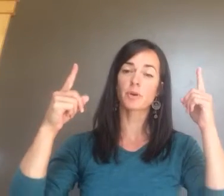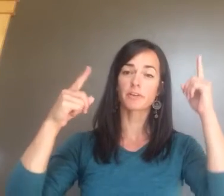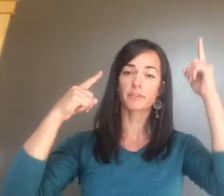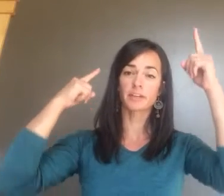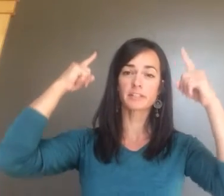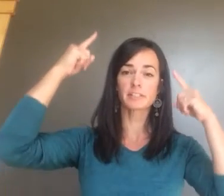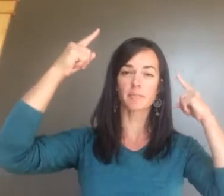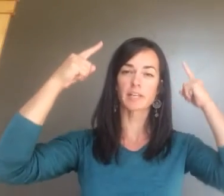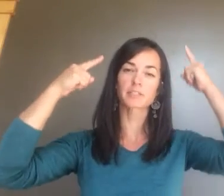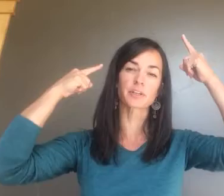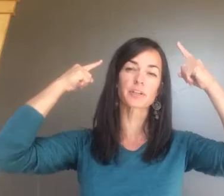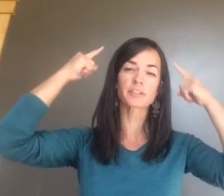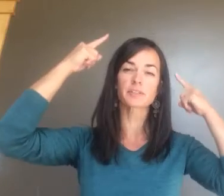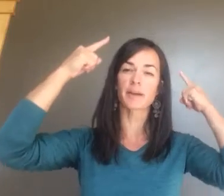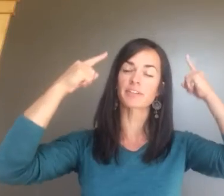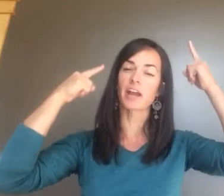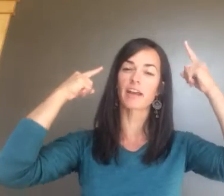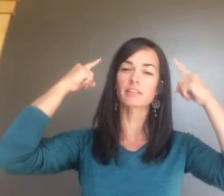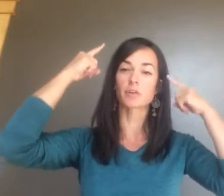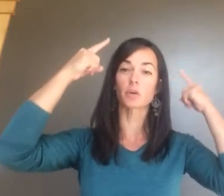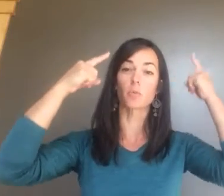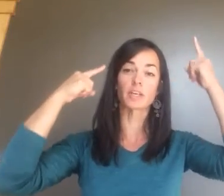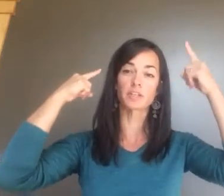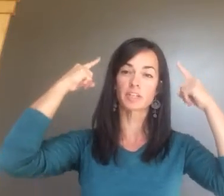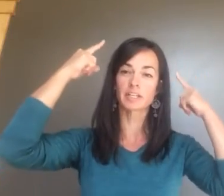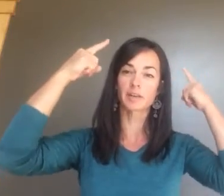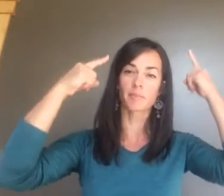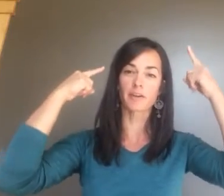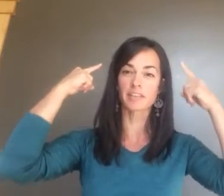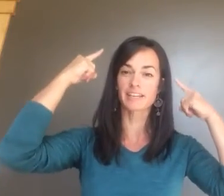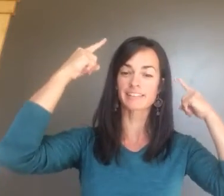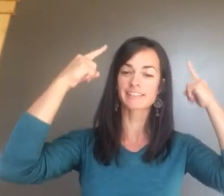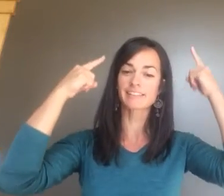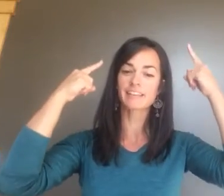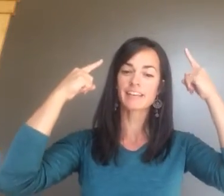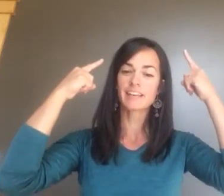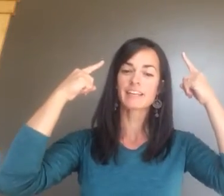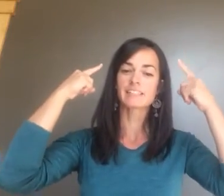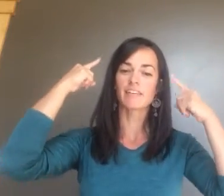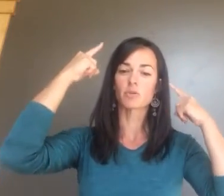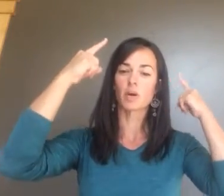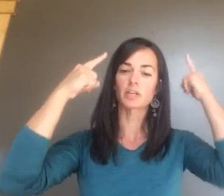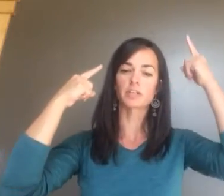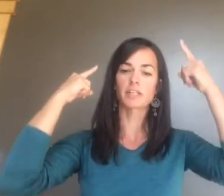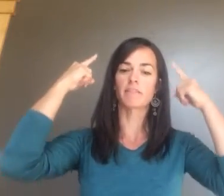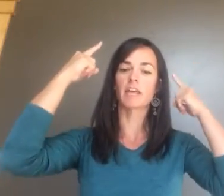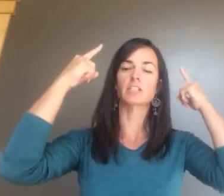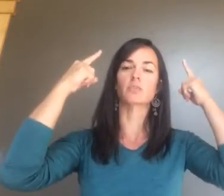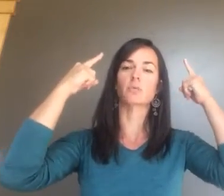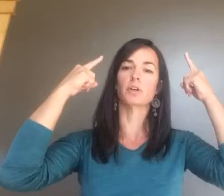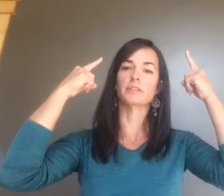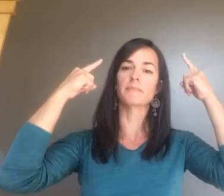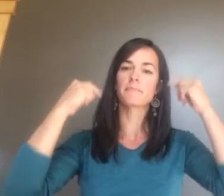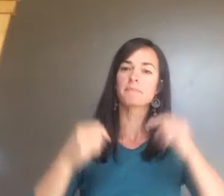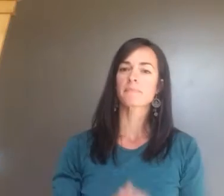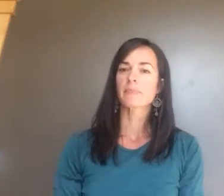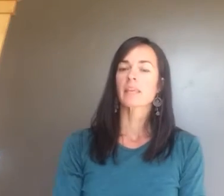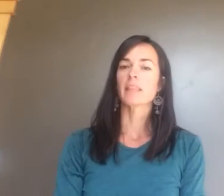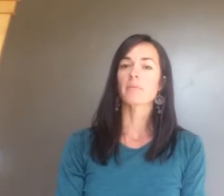pointer fingers and make circles around your head as though you're wondering about things. Seven Wonders of the Ancient World. Then we